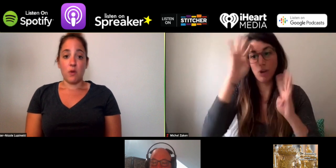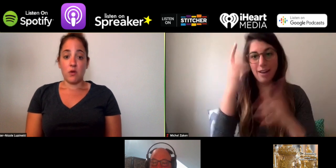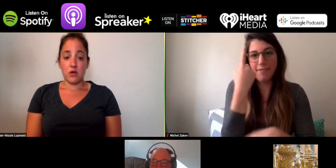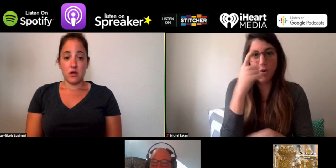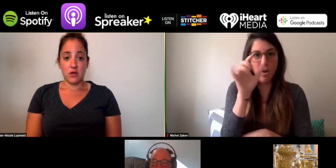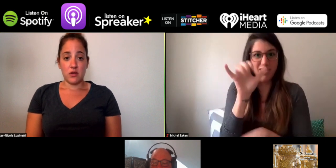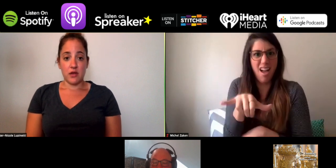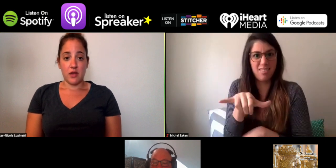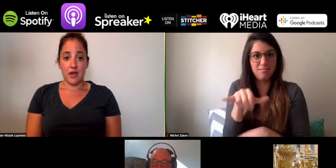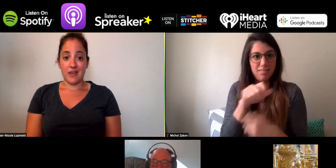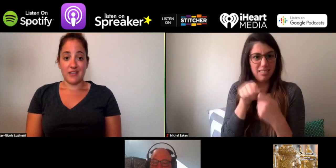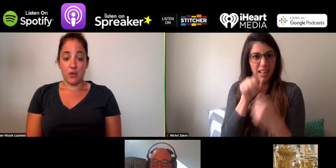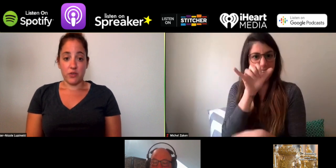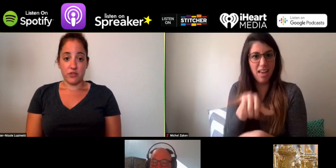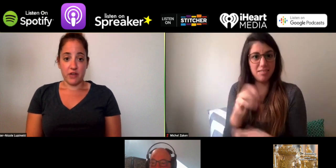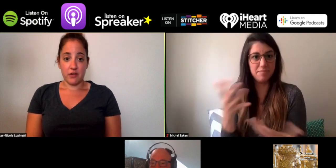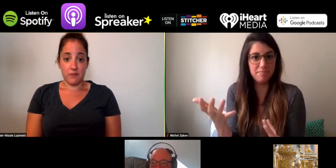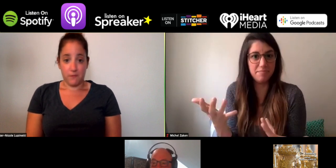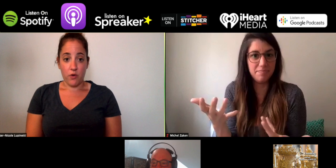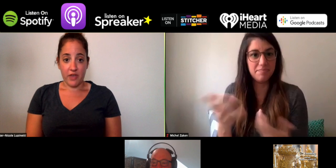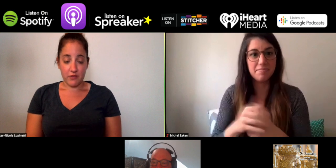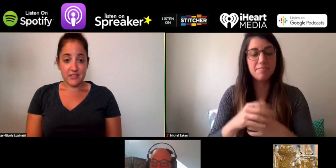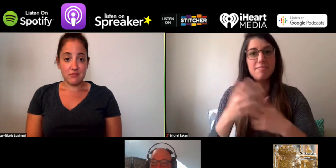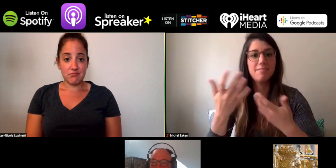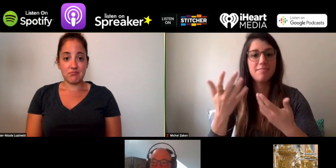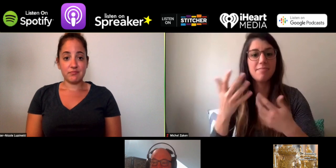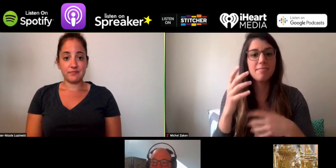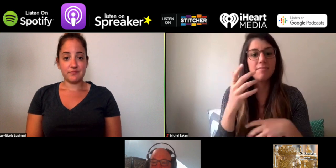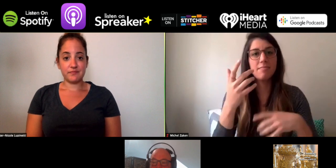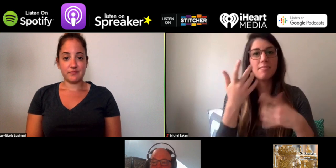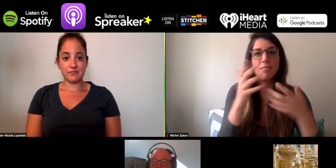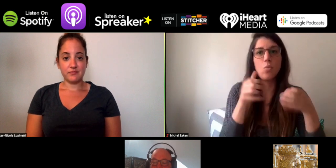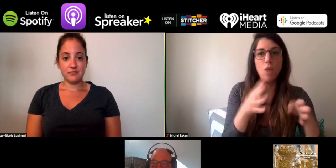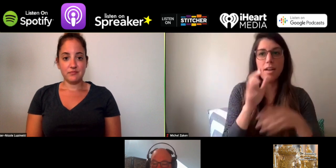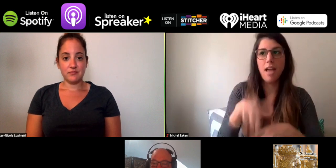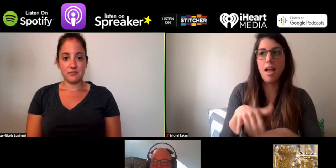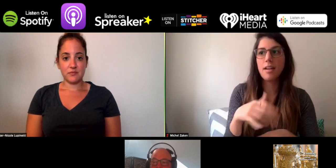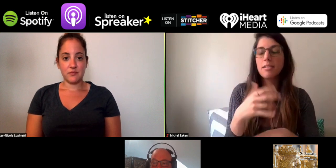So ASL was created for that reason.